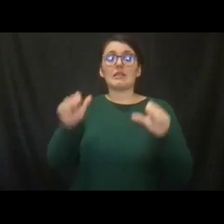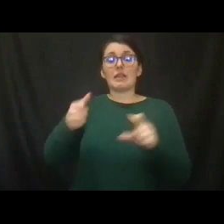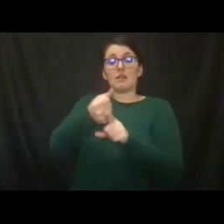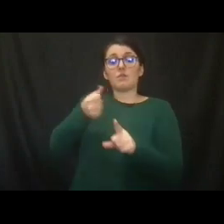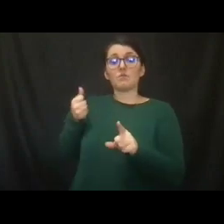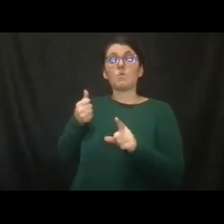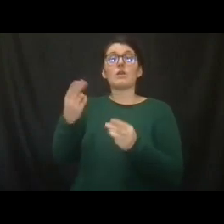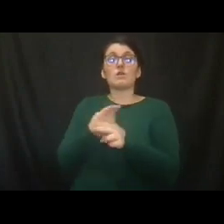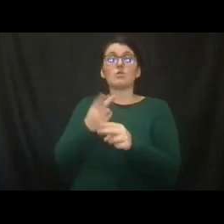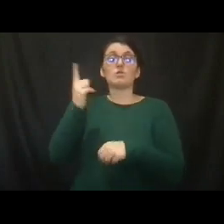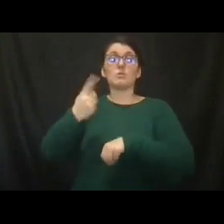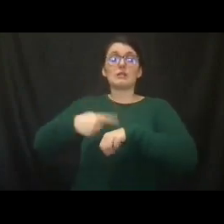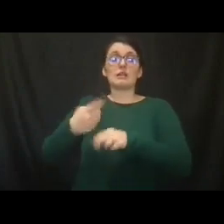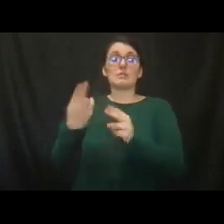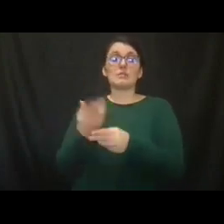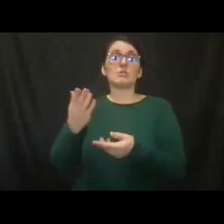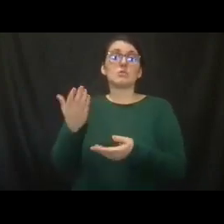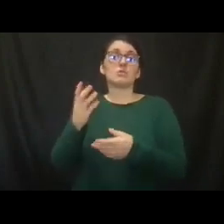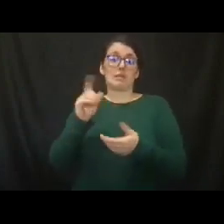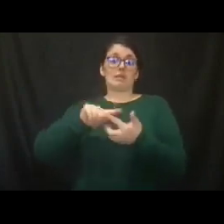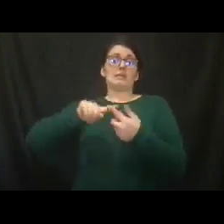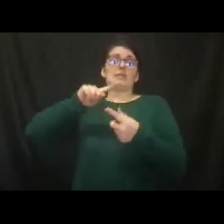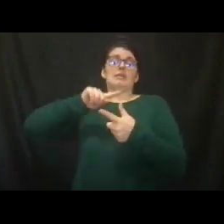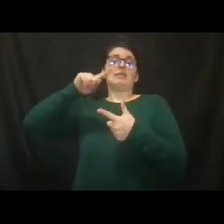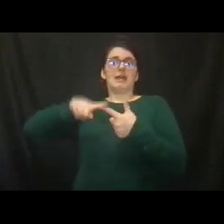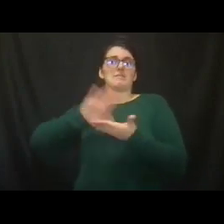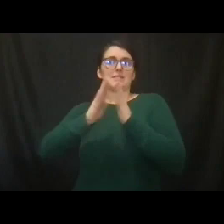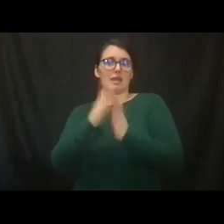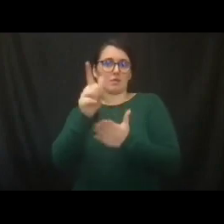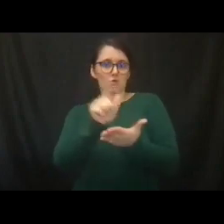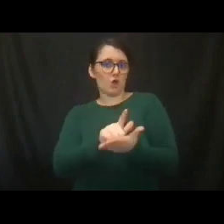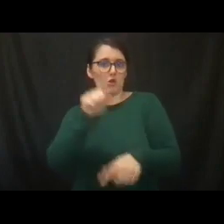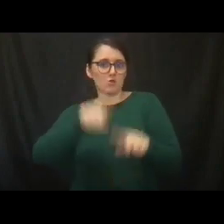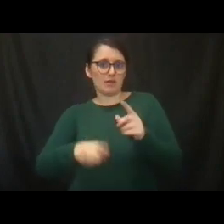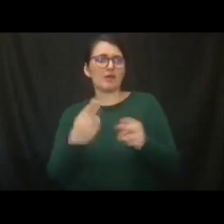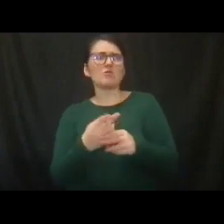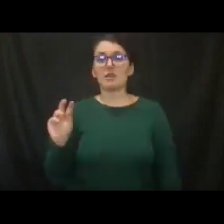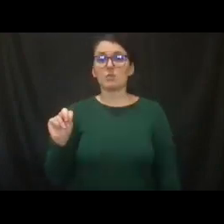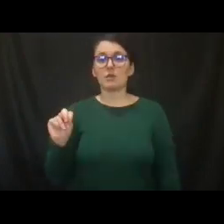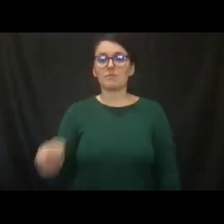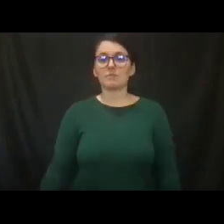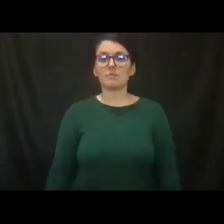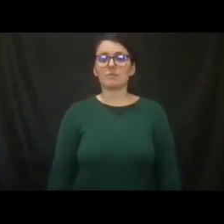to recycle, and so then it became a law. Great. All right, another question. Thank you.